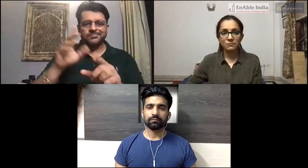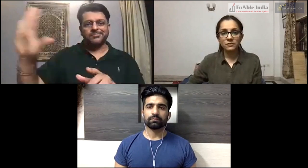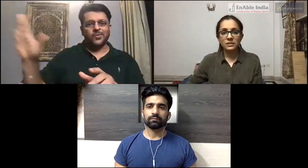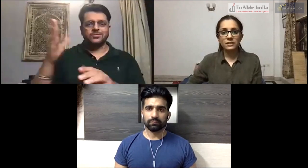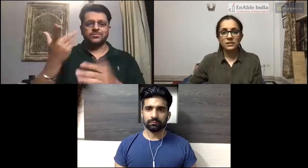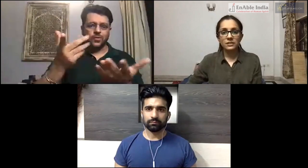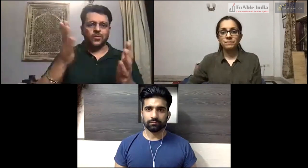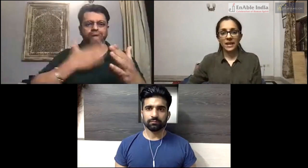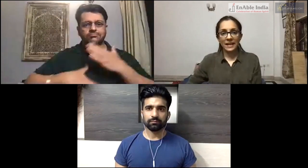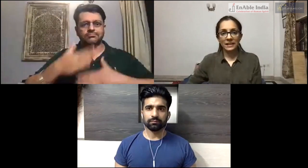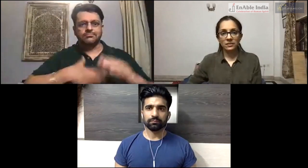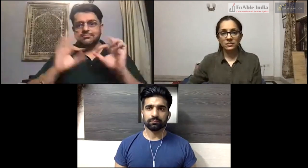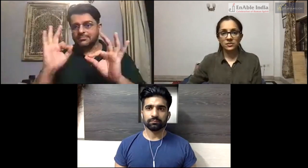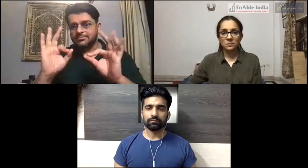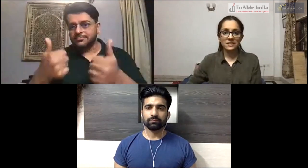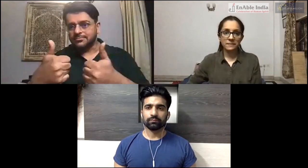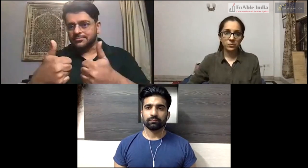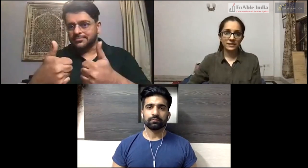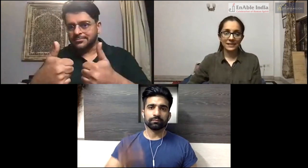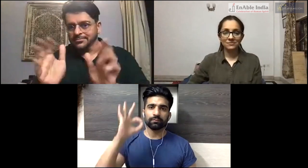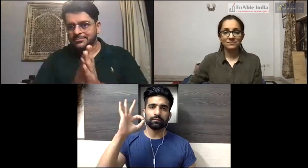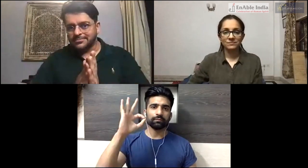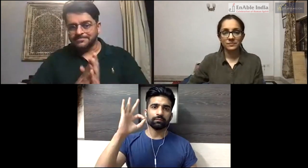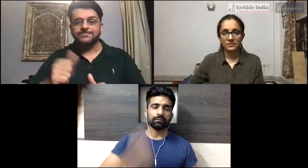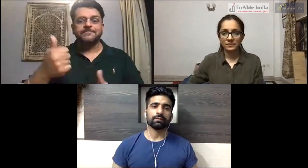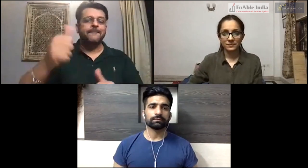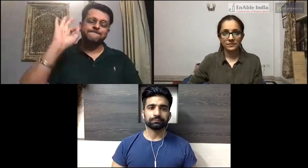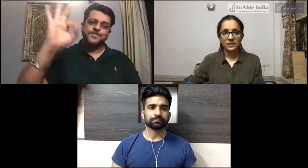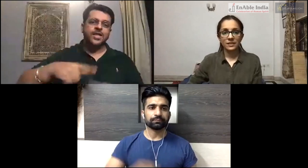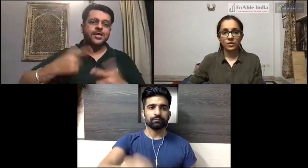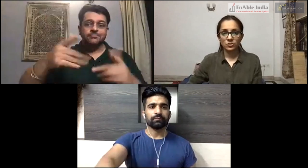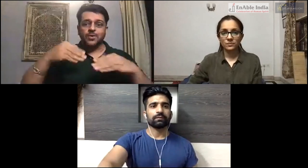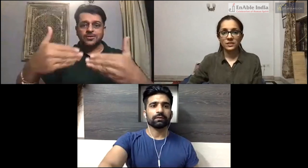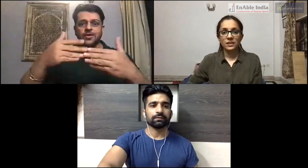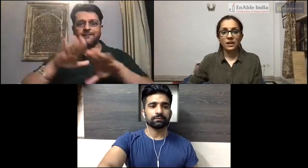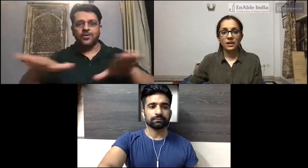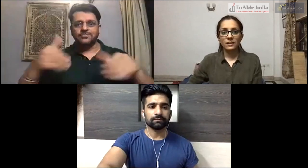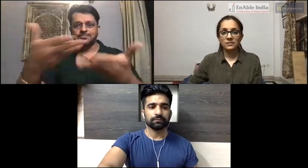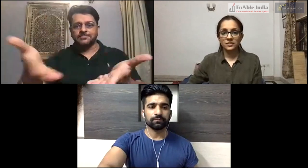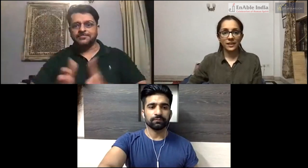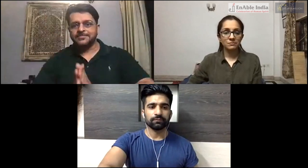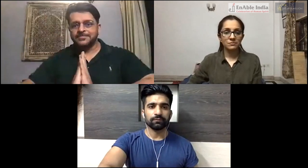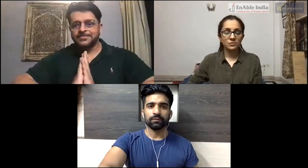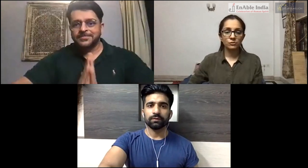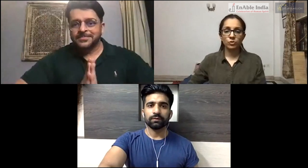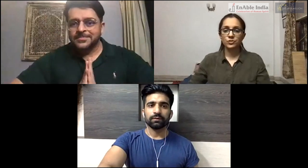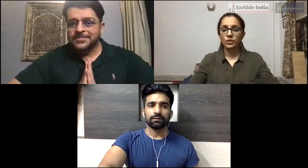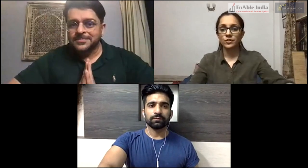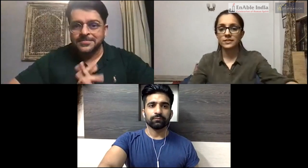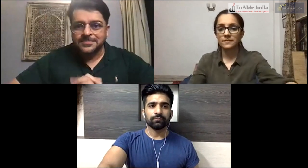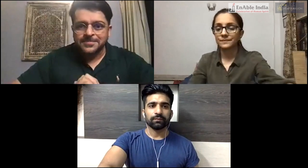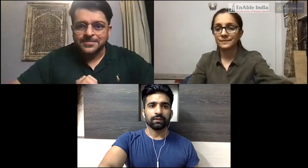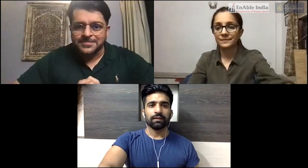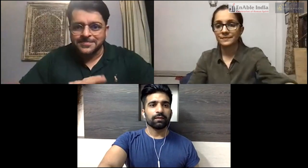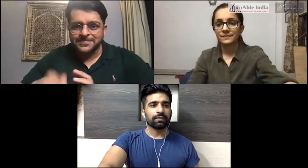repetitive. And so please bear with that also. Yeah, so the floor is all